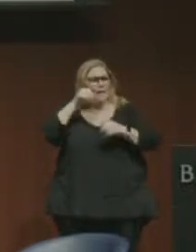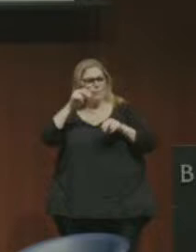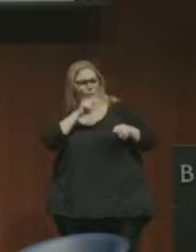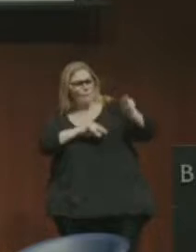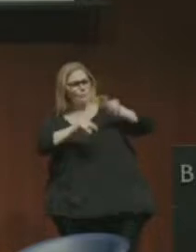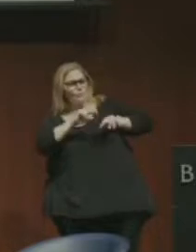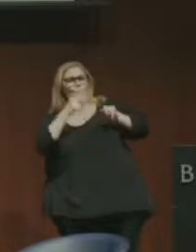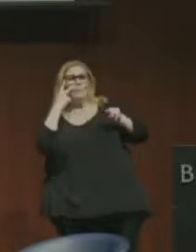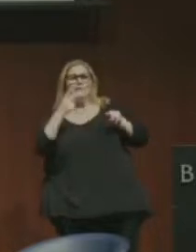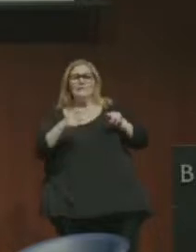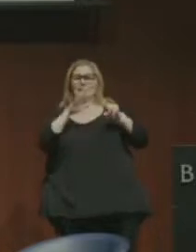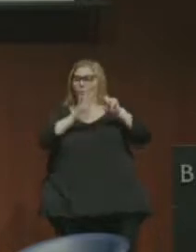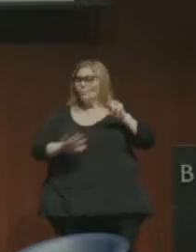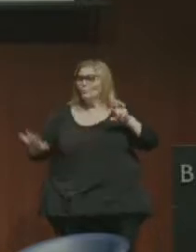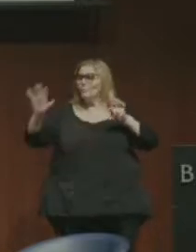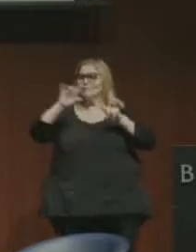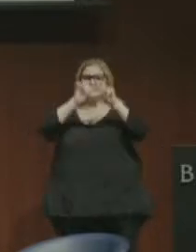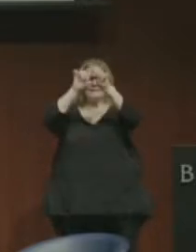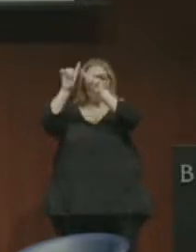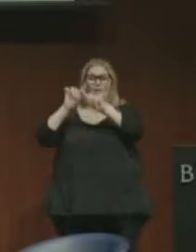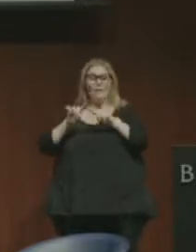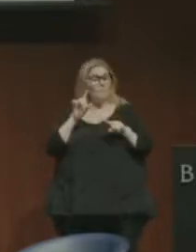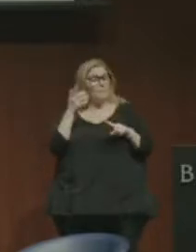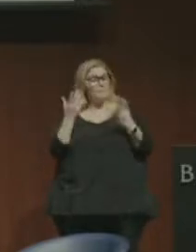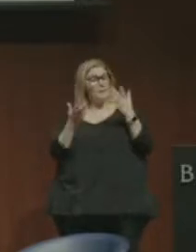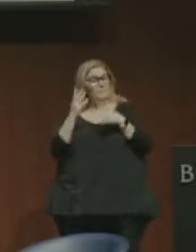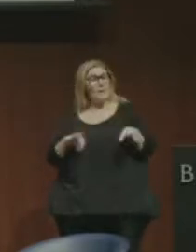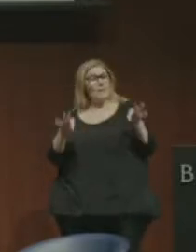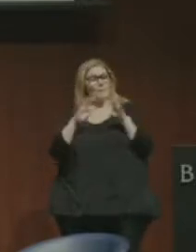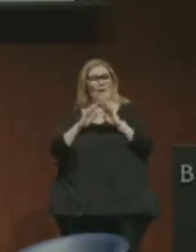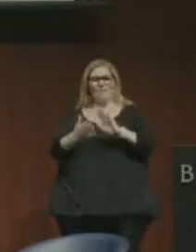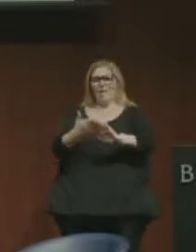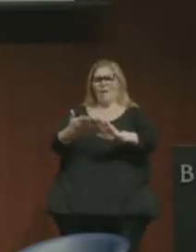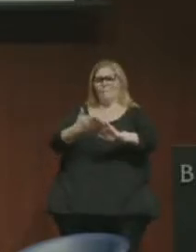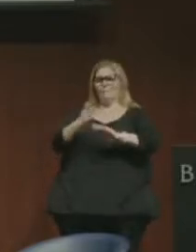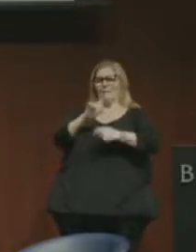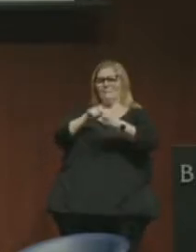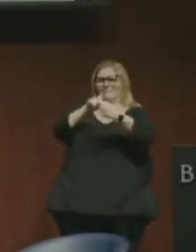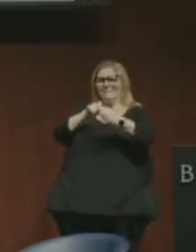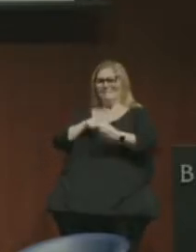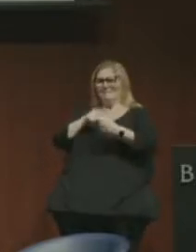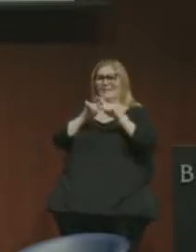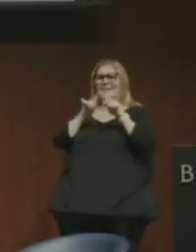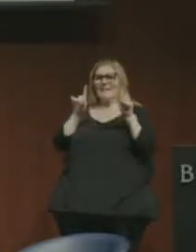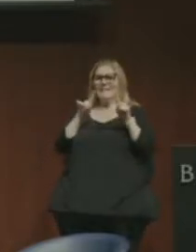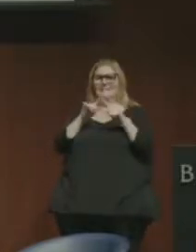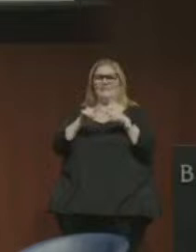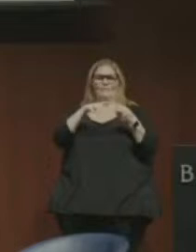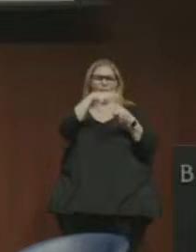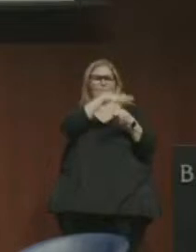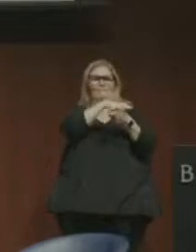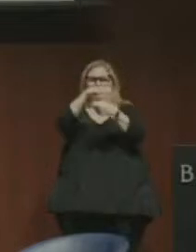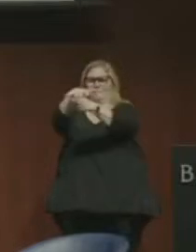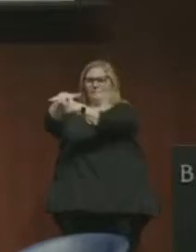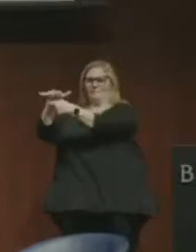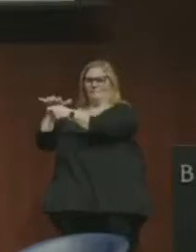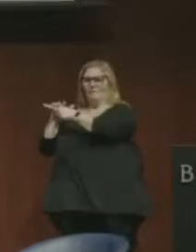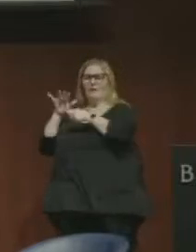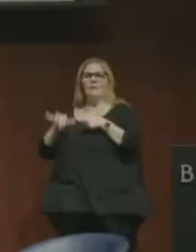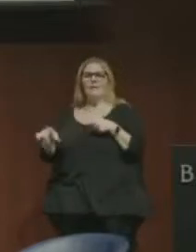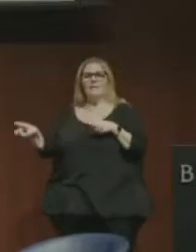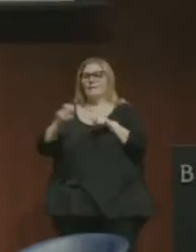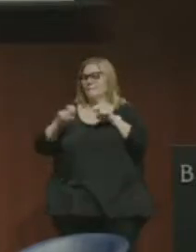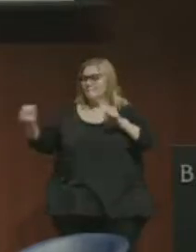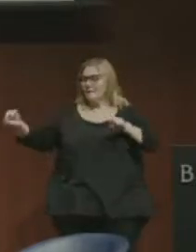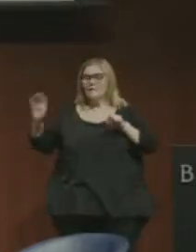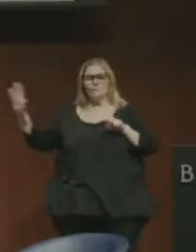observable across spaces, but maybe more importantly, how they operate particularly in different sites, right? So our panelists are